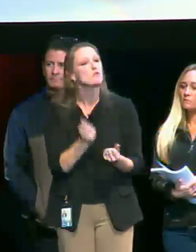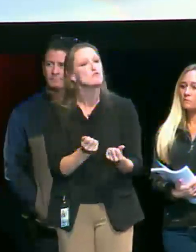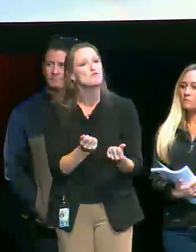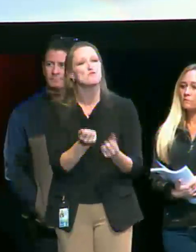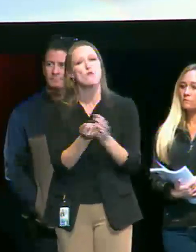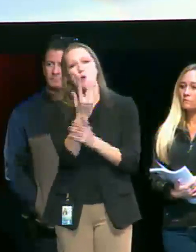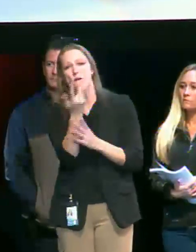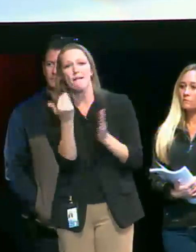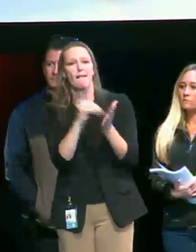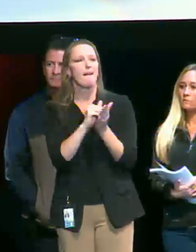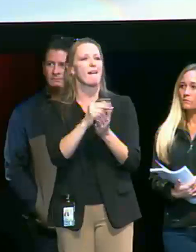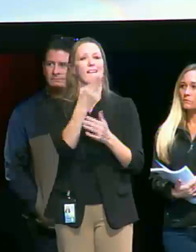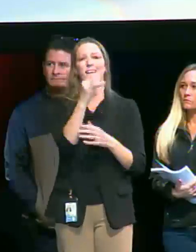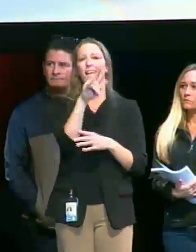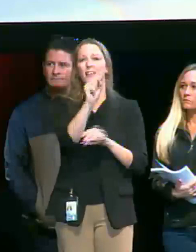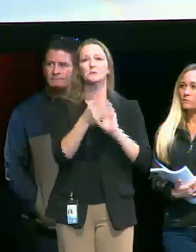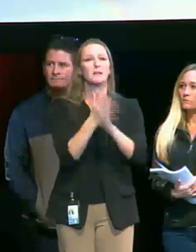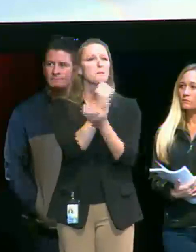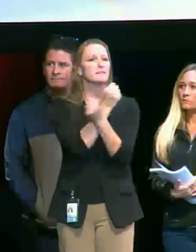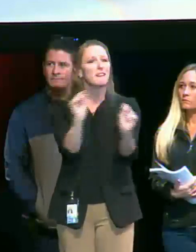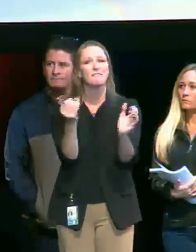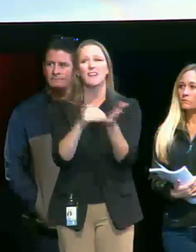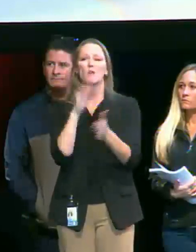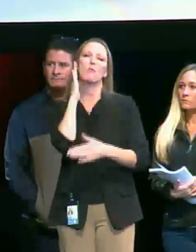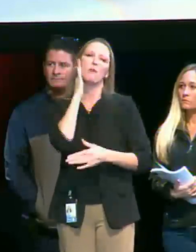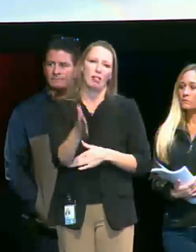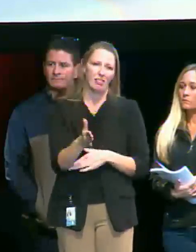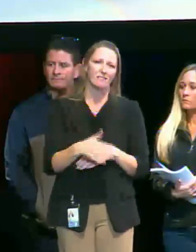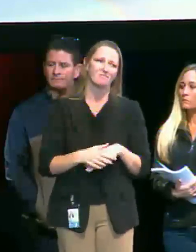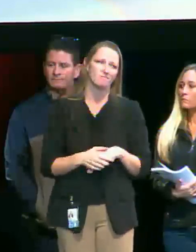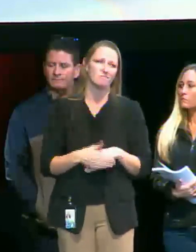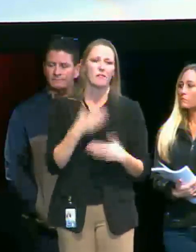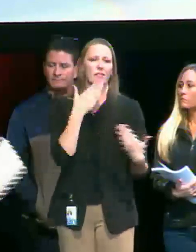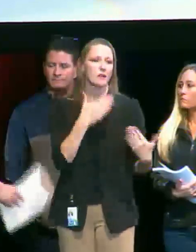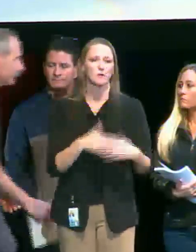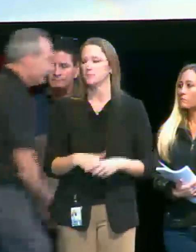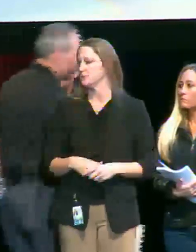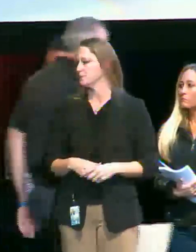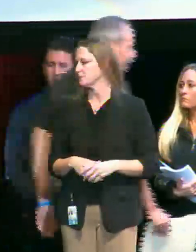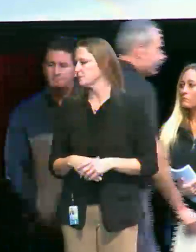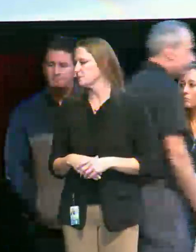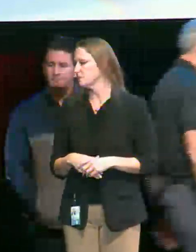back, and our hills are going to be safe again. Thank you.